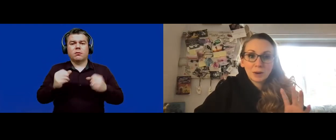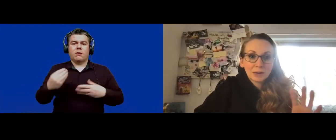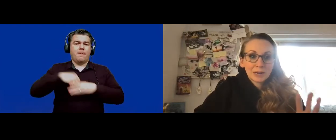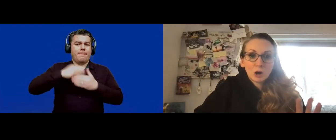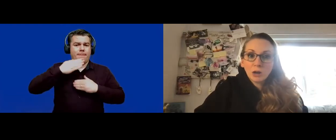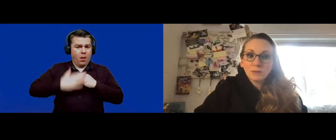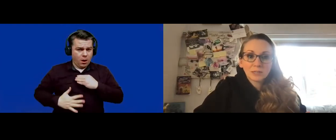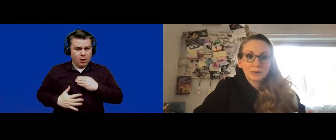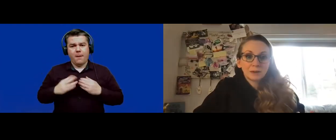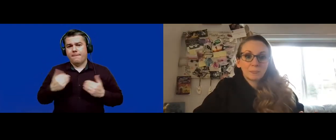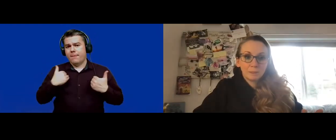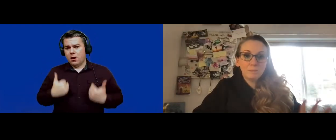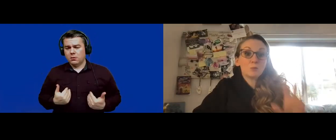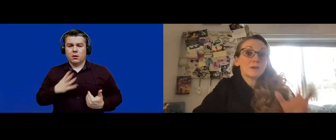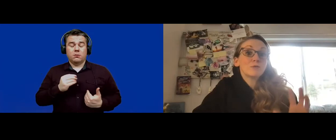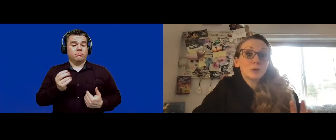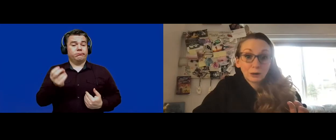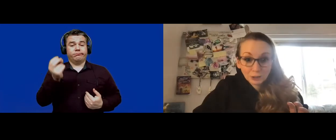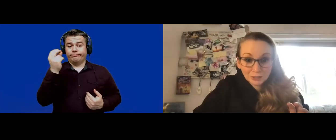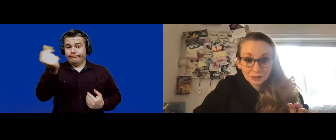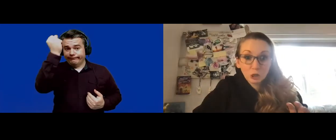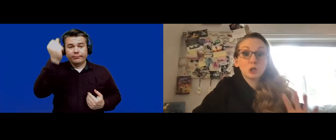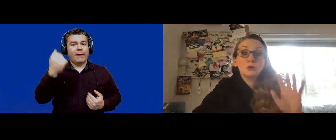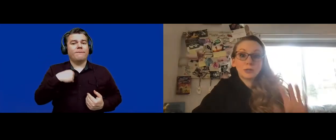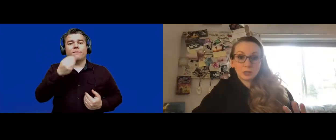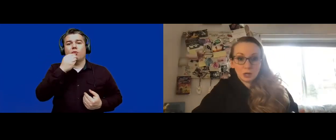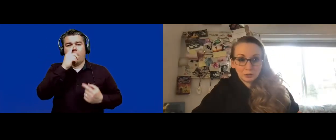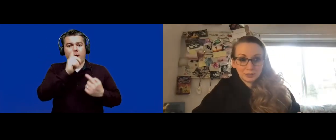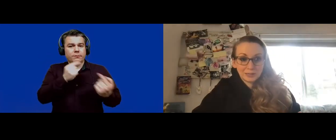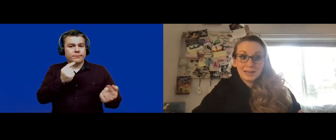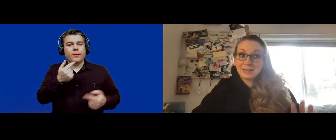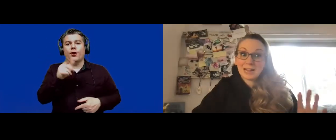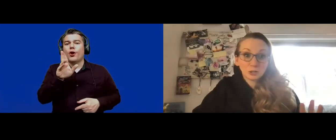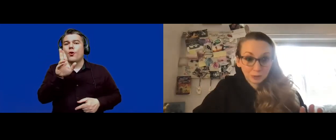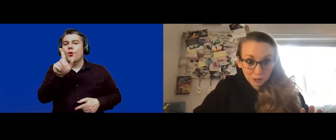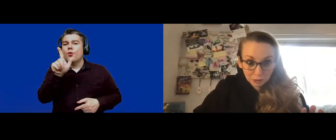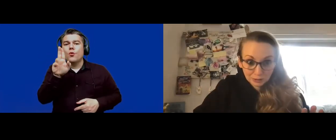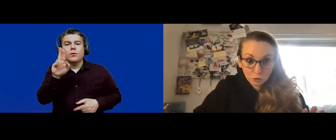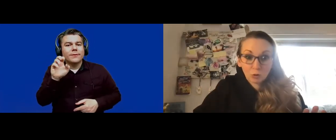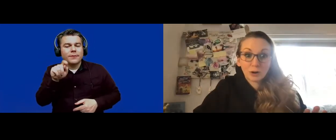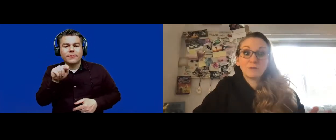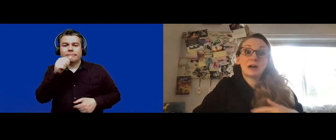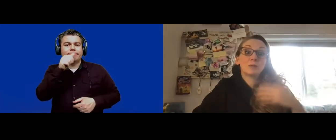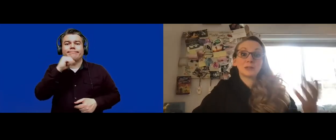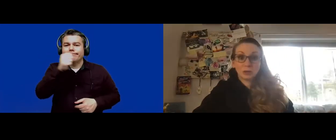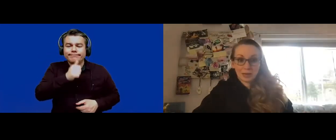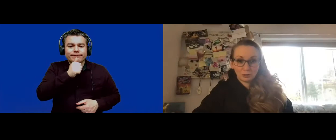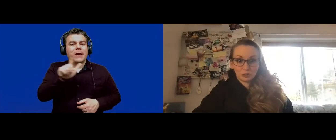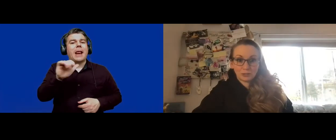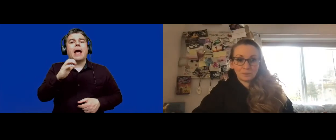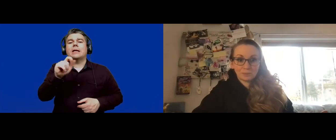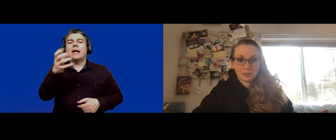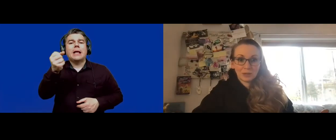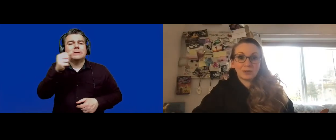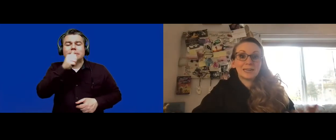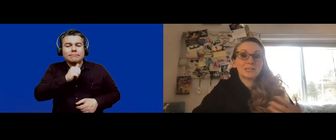and the body, and all of a sudden, we have food allergies, gluten intolerances, lacto intolerance, or environmental